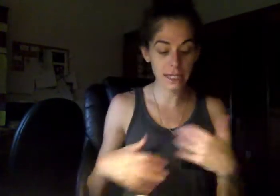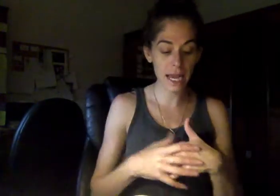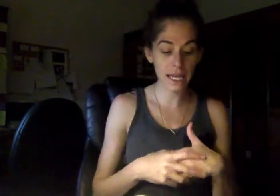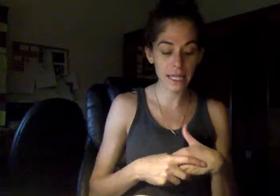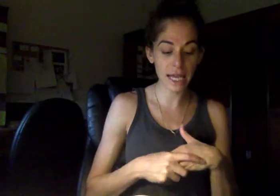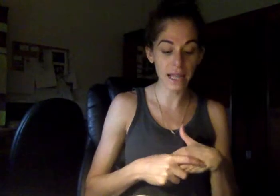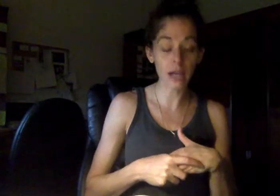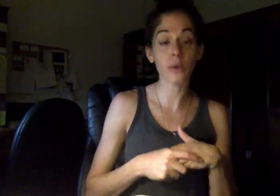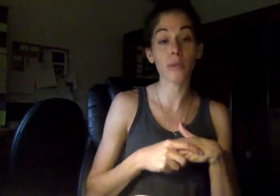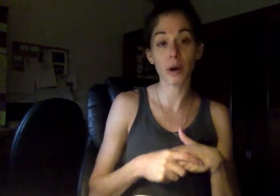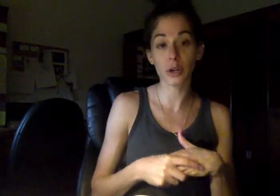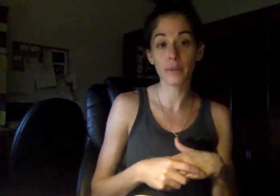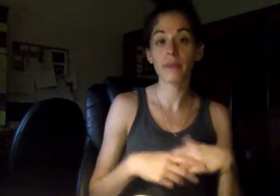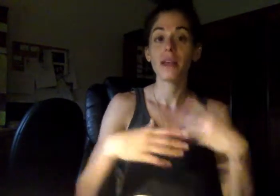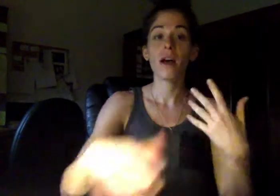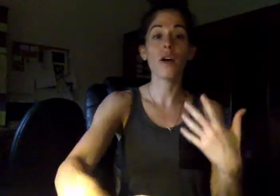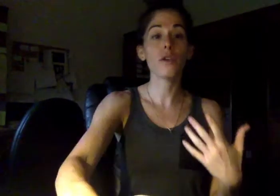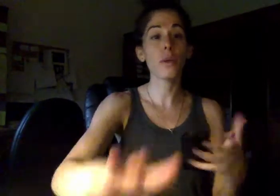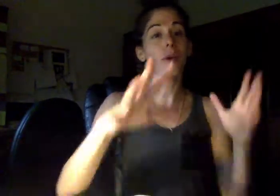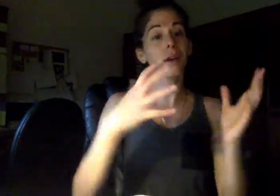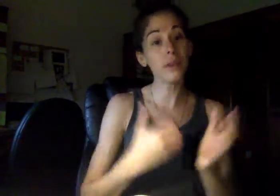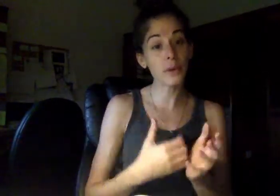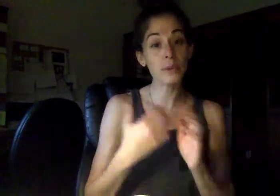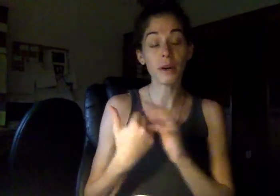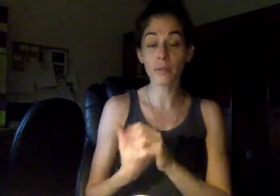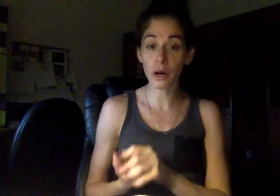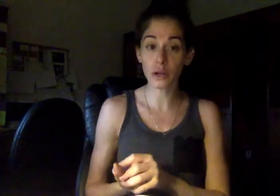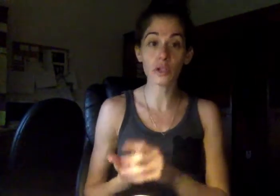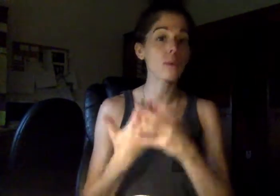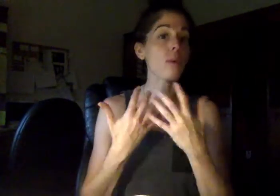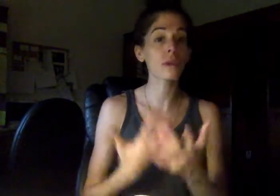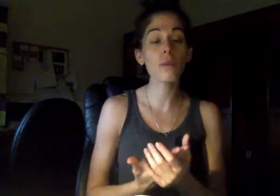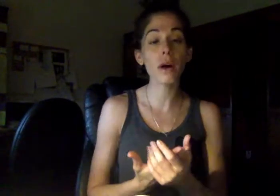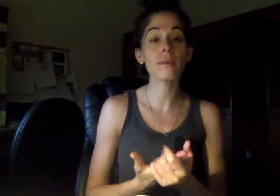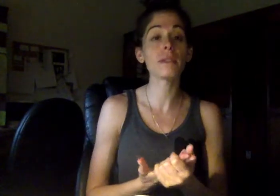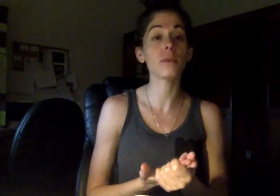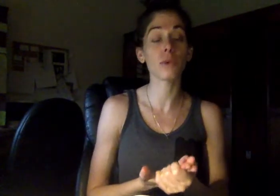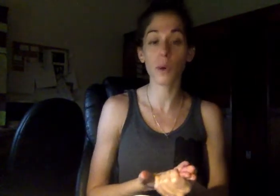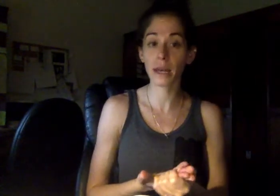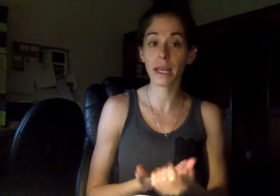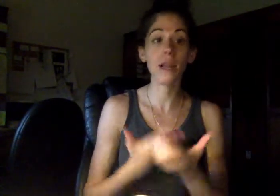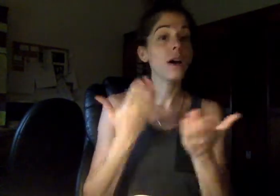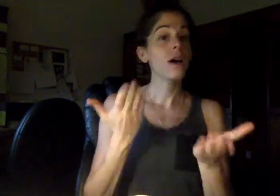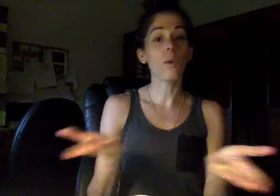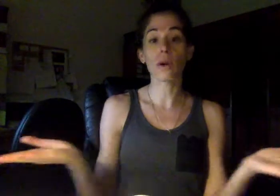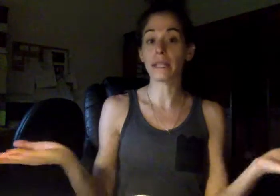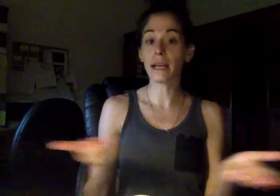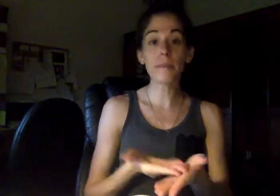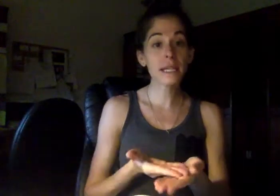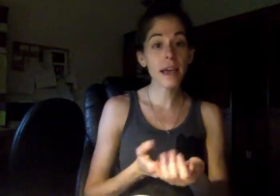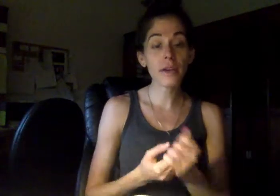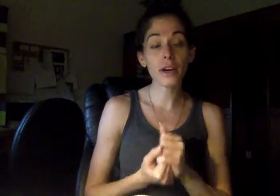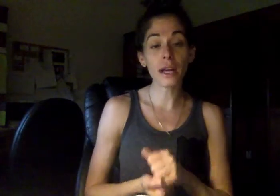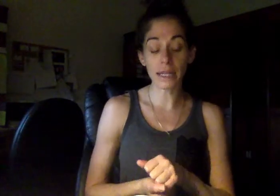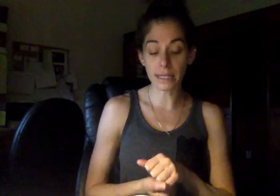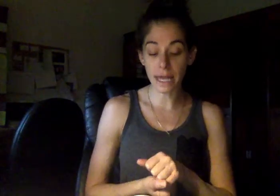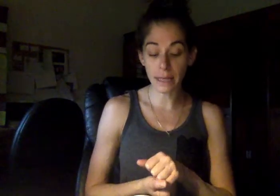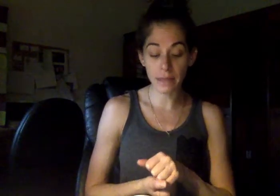signing the dialogue with a partner. Although we're alone, we don't have partners, you're more than welcome to record it or link up together and sign them